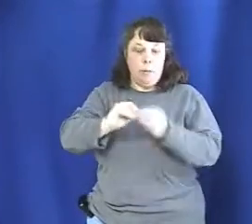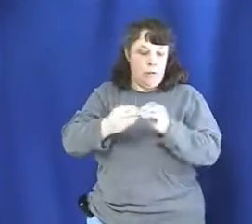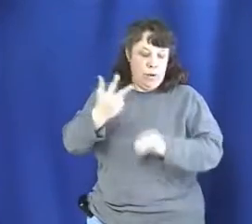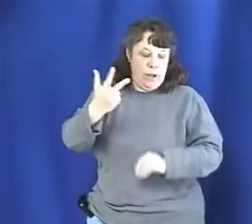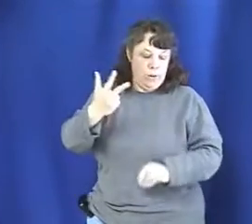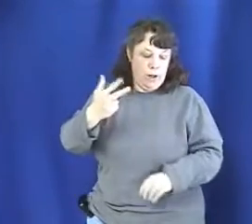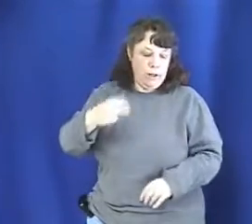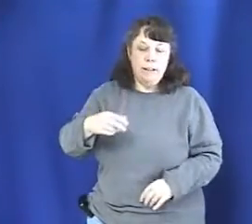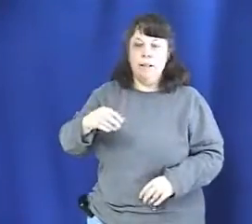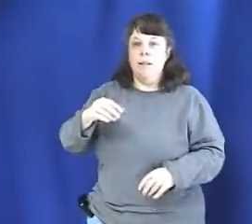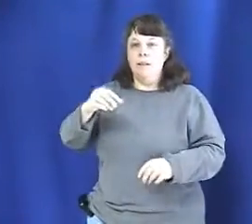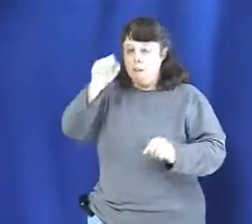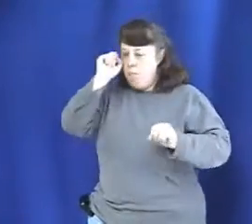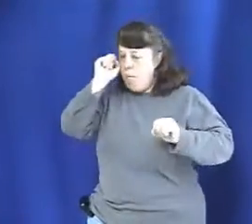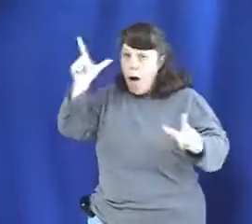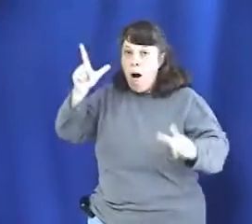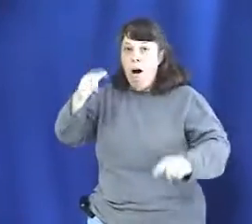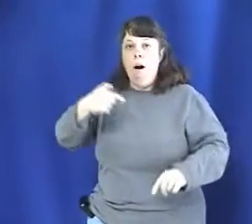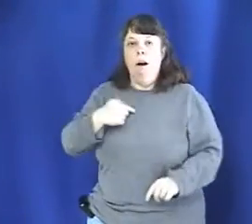Number 3, I'm sorry.